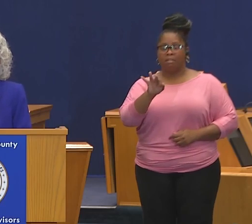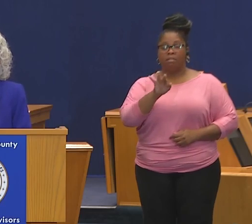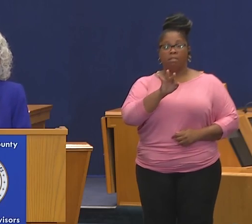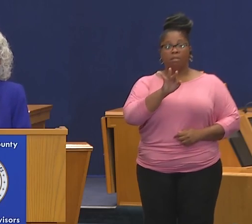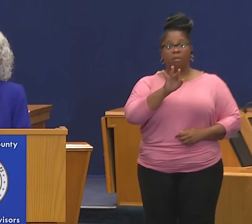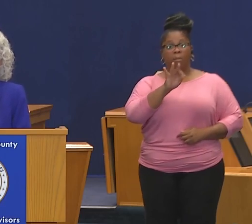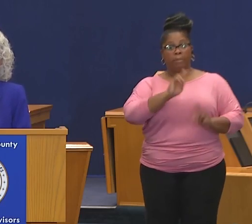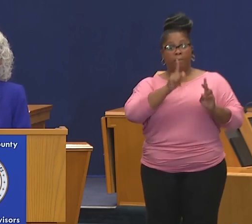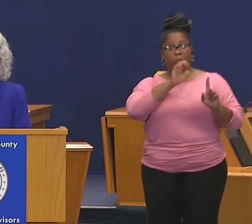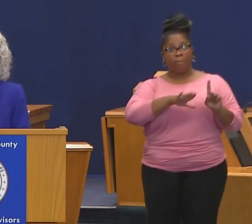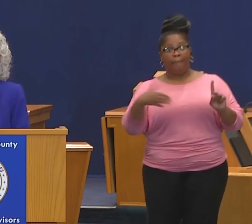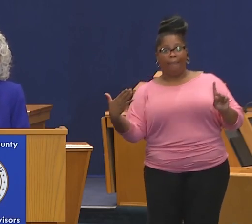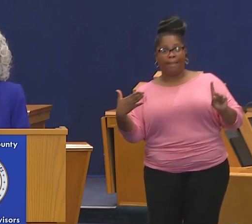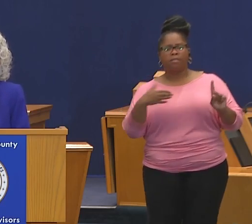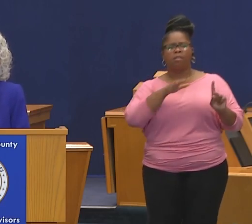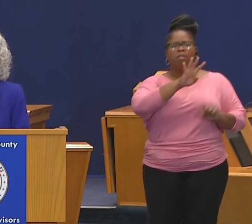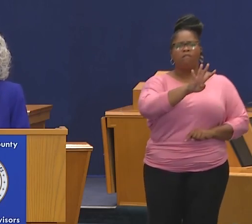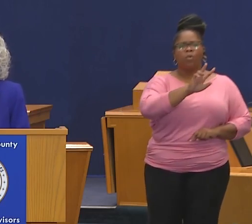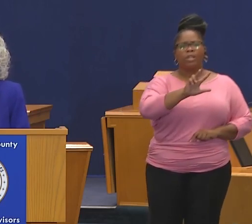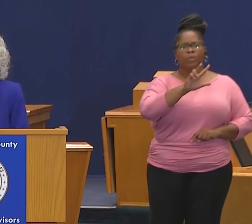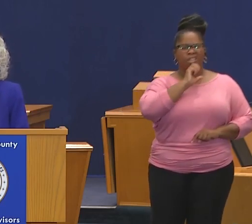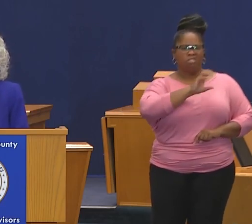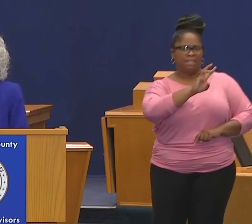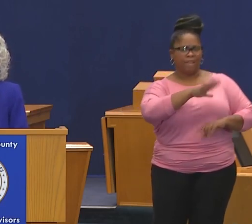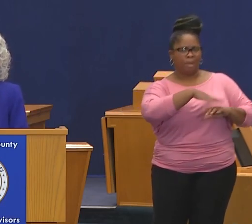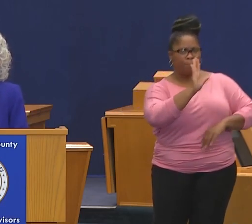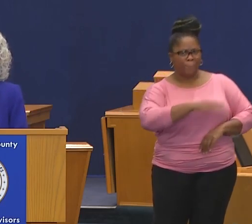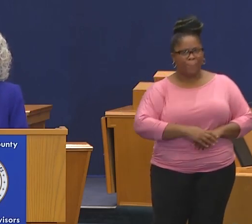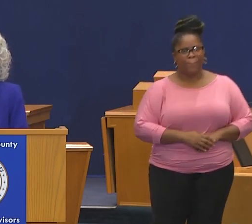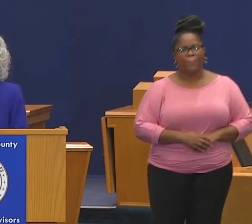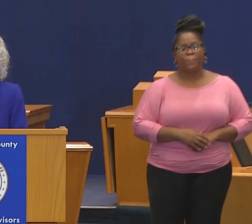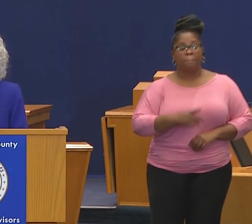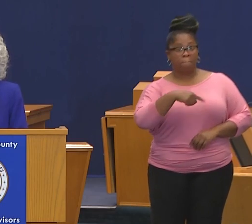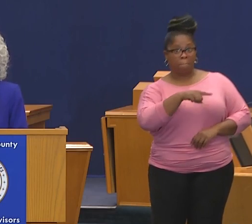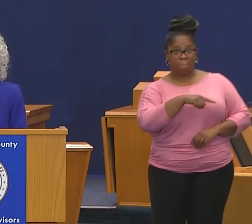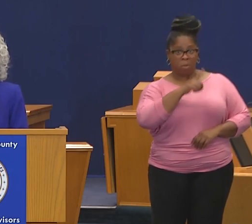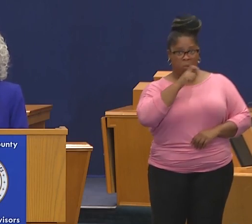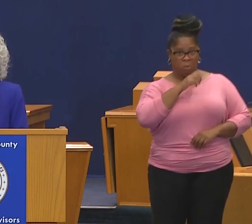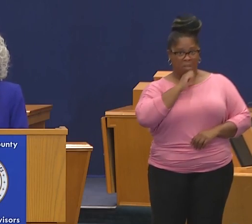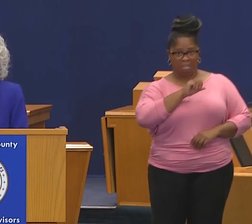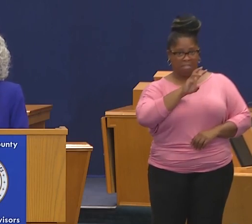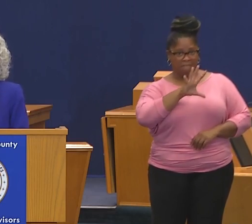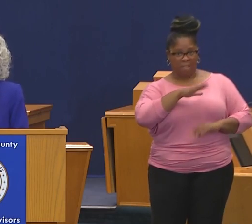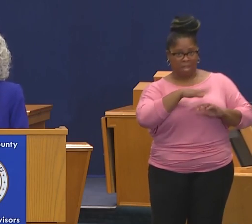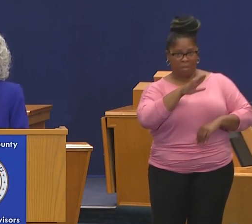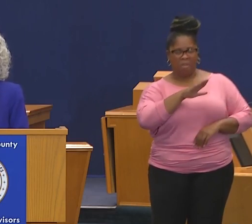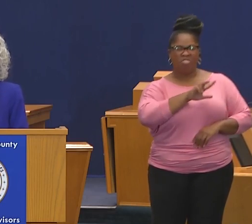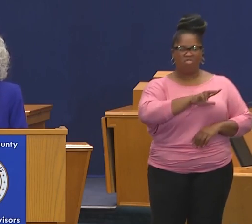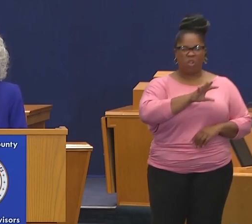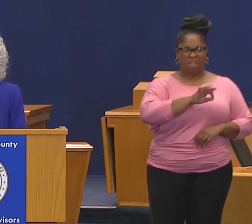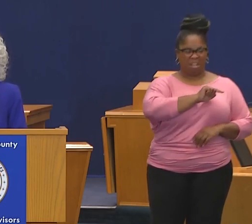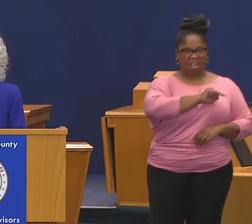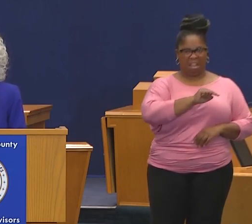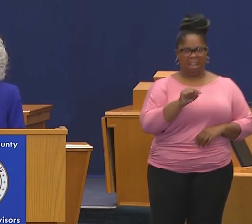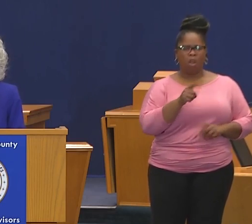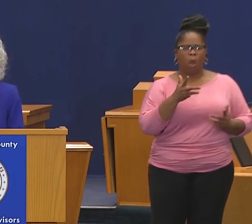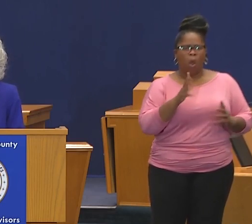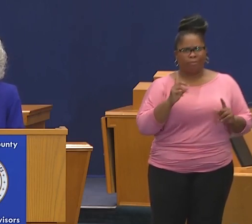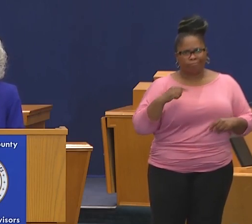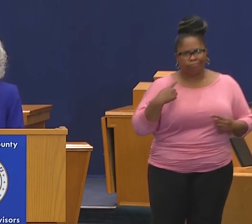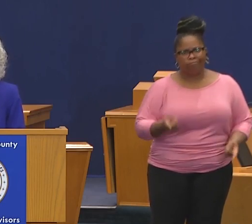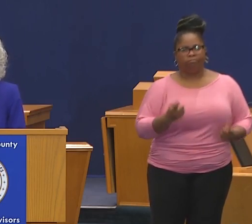passed away were over the age of 65, and 39 of the people who were over the age of 65 who died had underlying